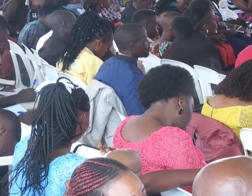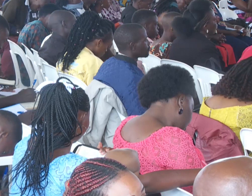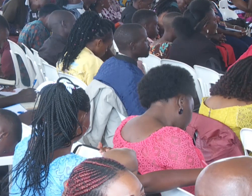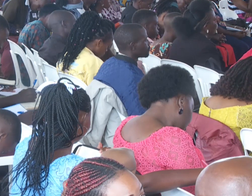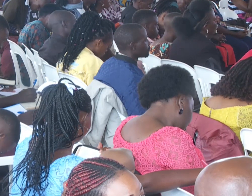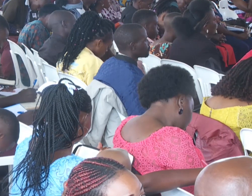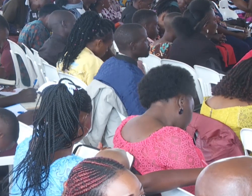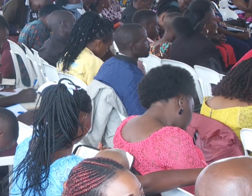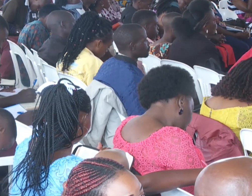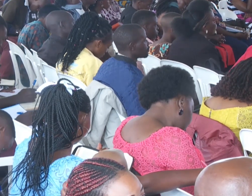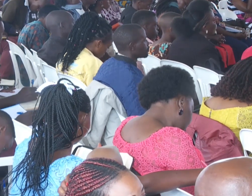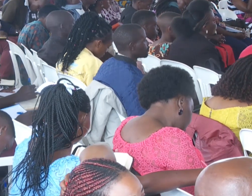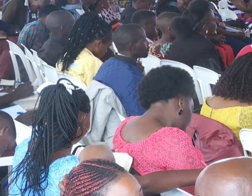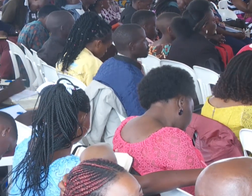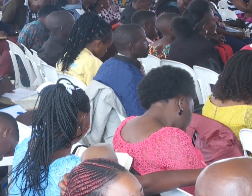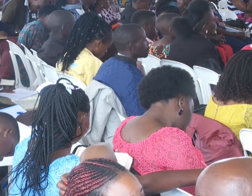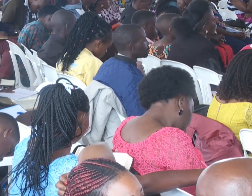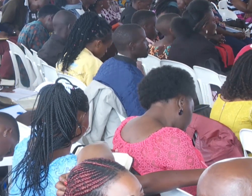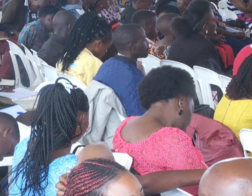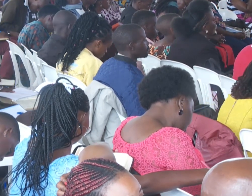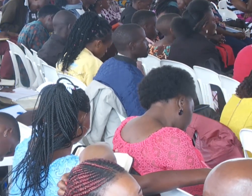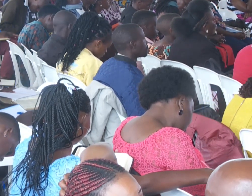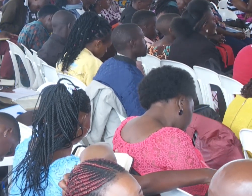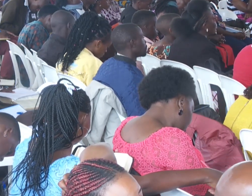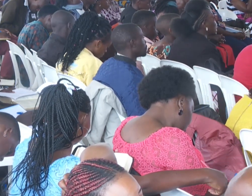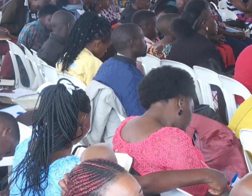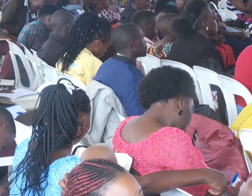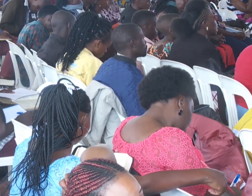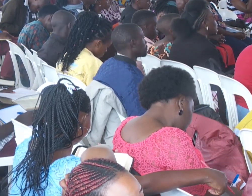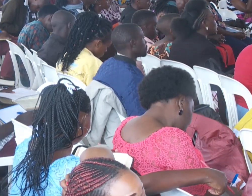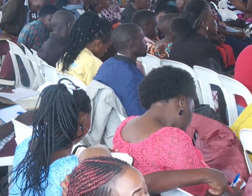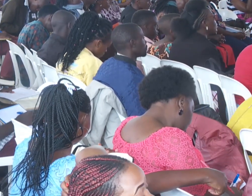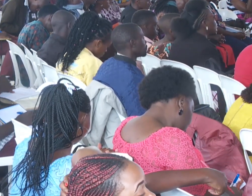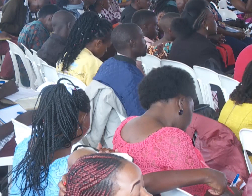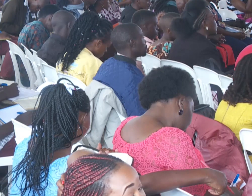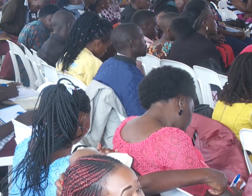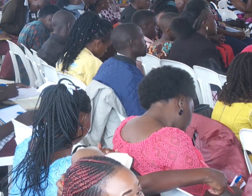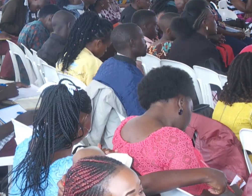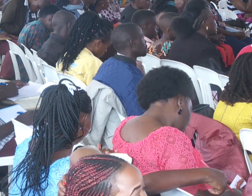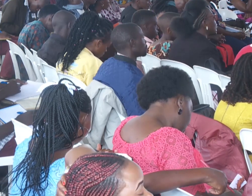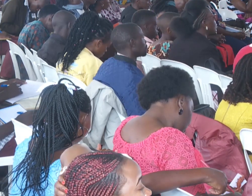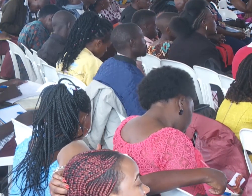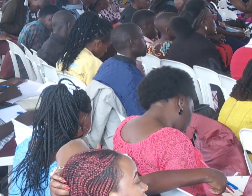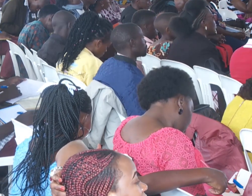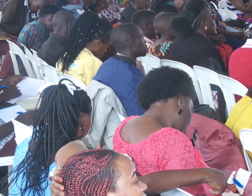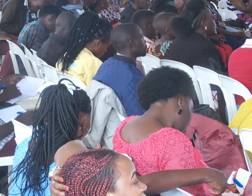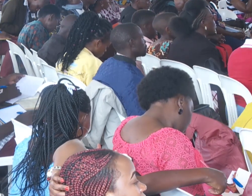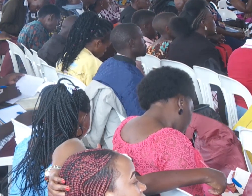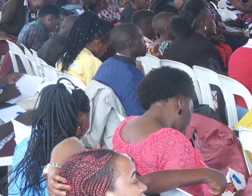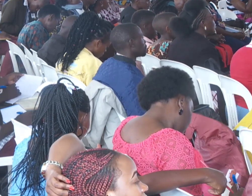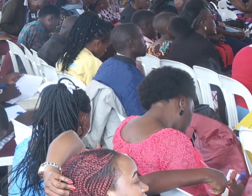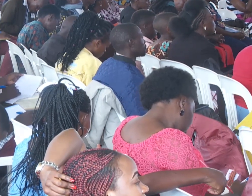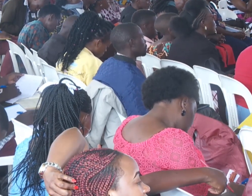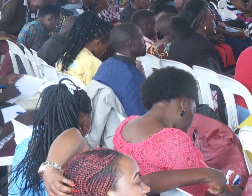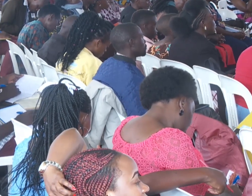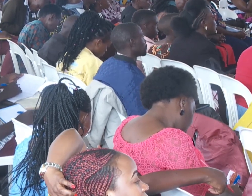word of God is ever with you? Osobola okusalawo mu plan zotegeka omwaka guno resolution zokola. Akagamba ko nawe